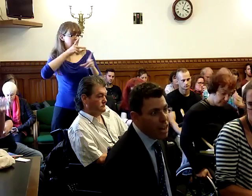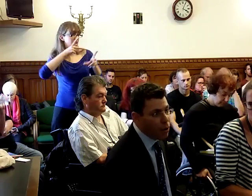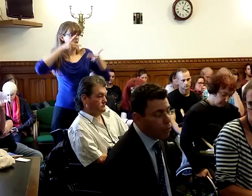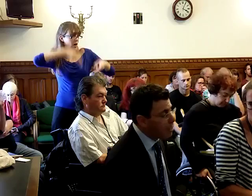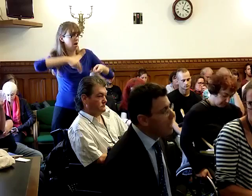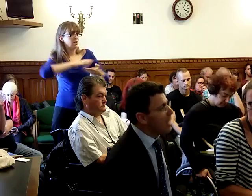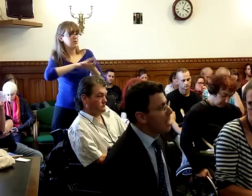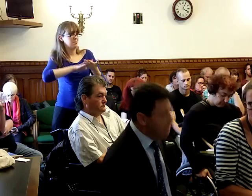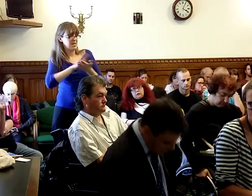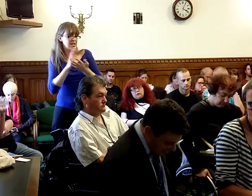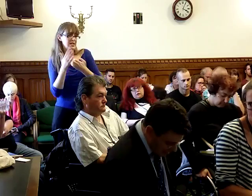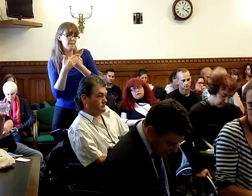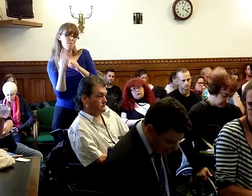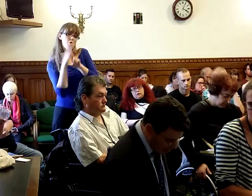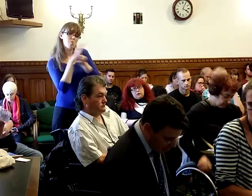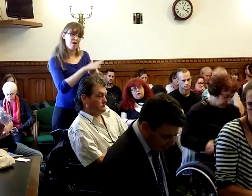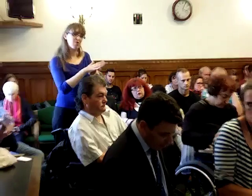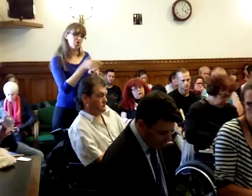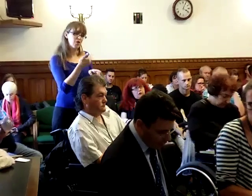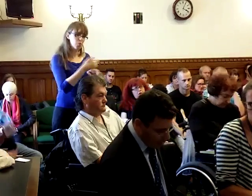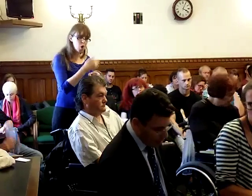pressure on health.